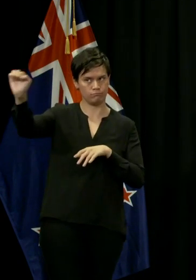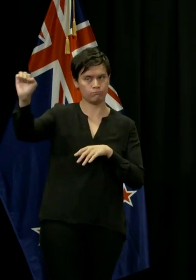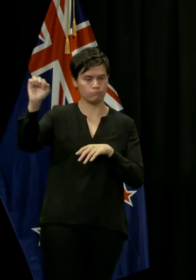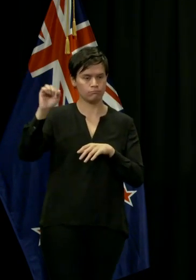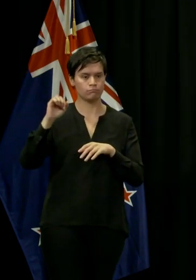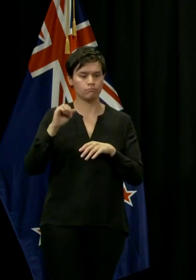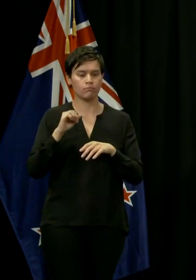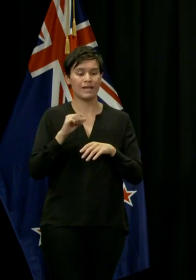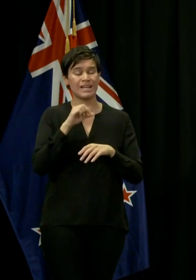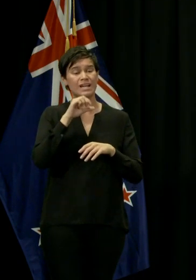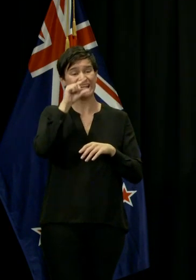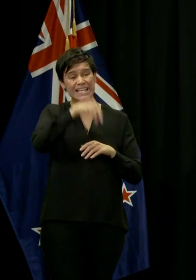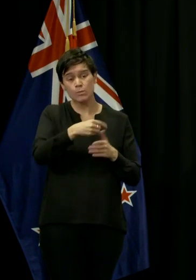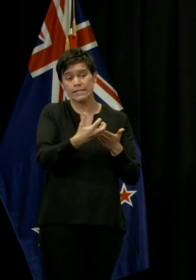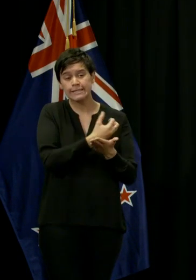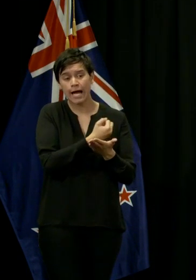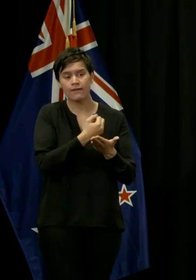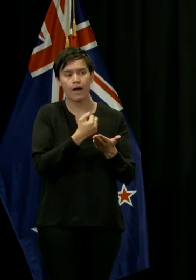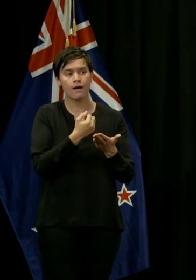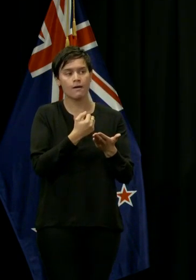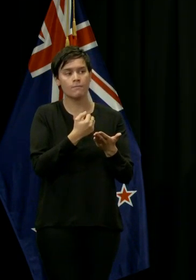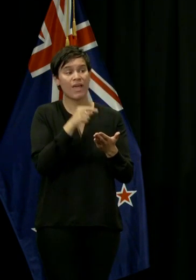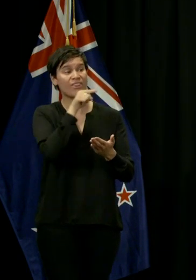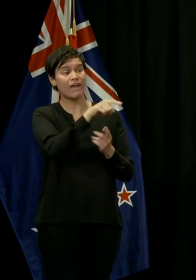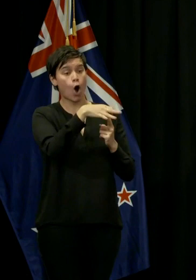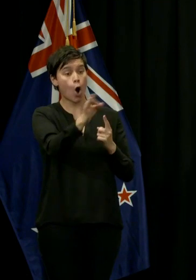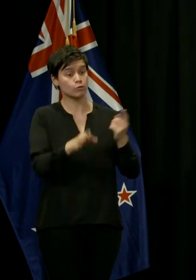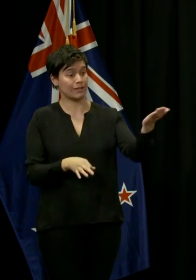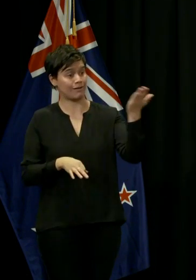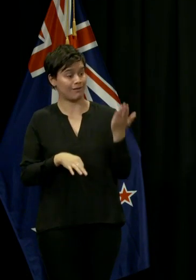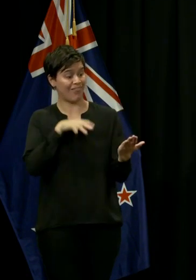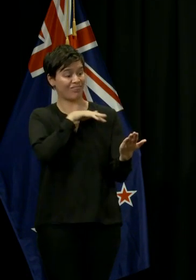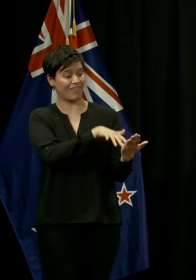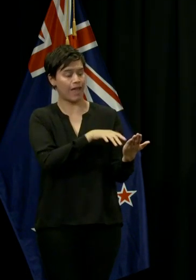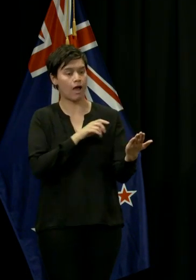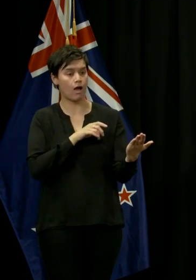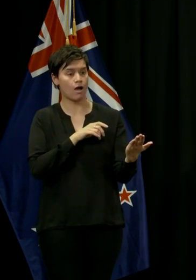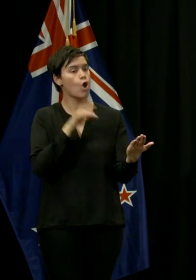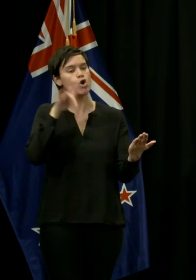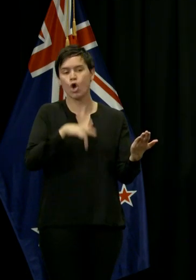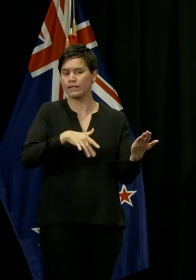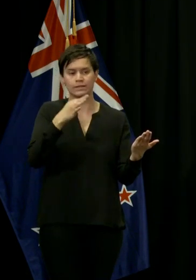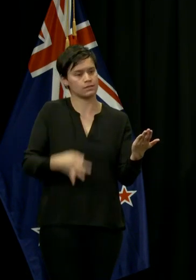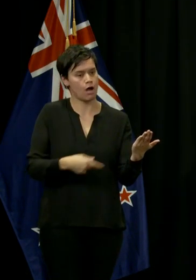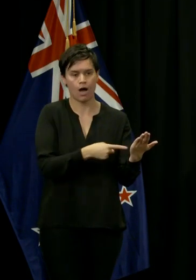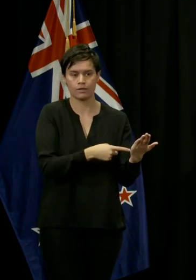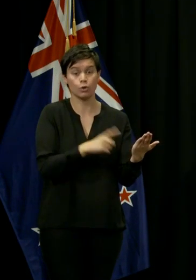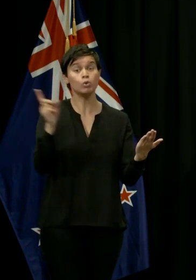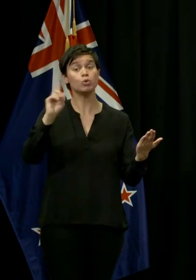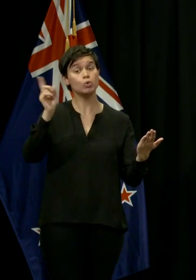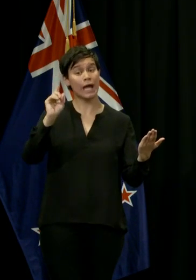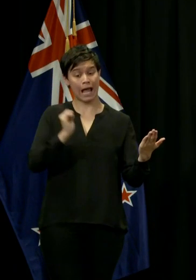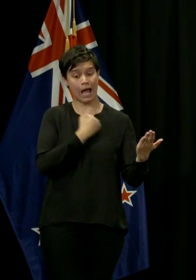of options like KiwiSaver, we have to keep everything on the table given the extraordinary times we're in. I think you'll see that what we've announced today